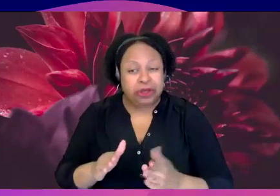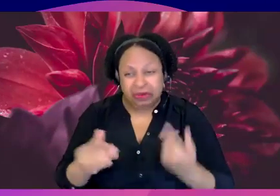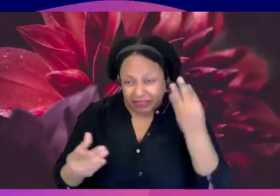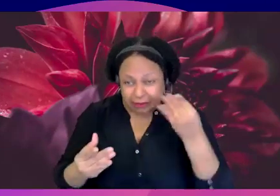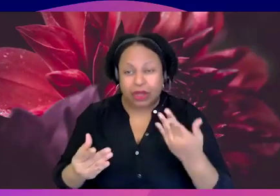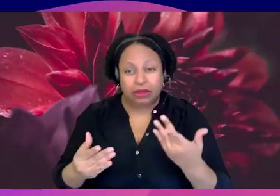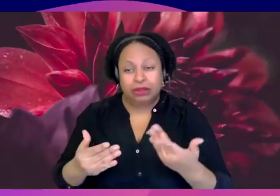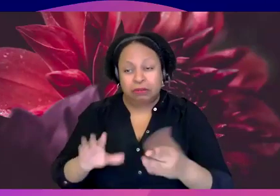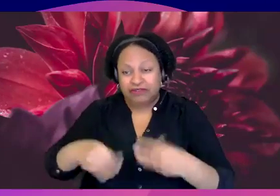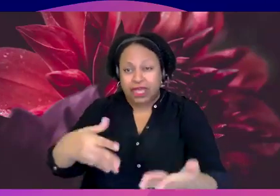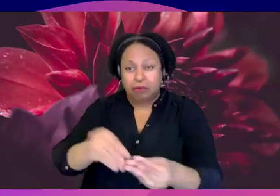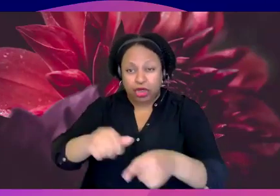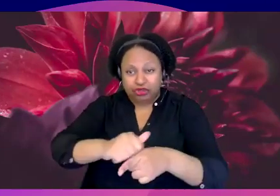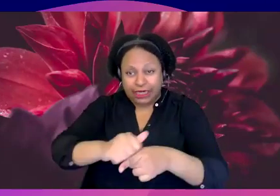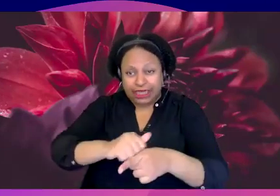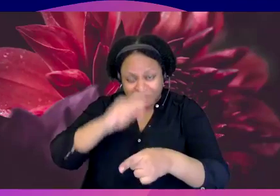the sector?